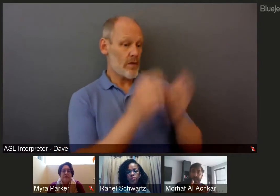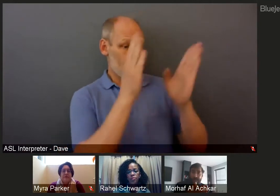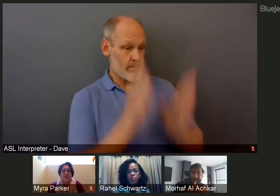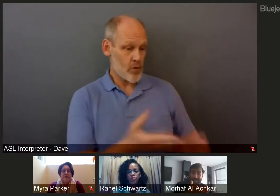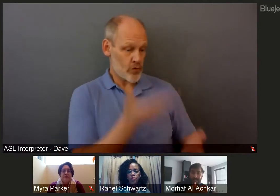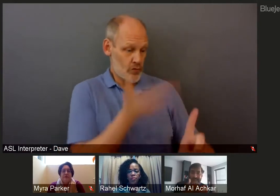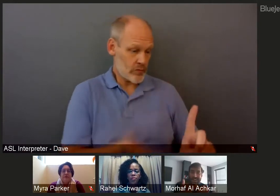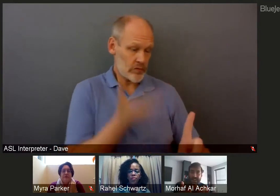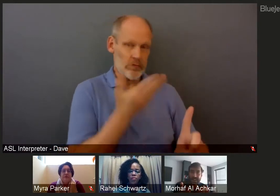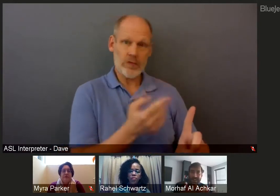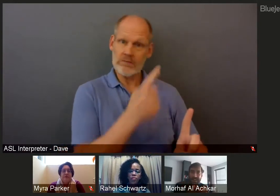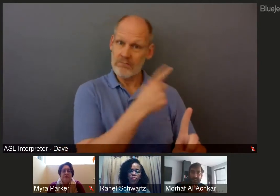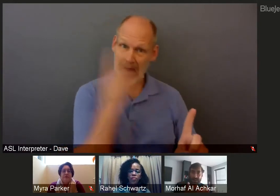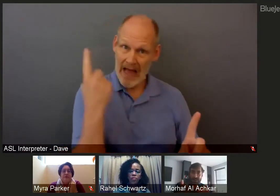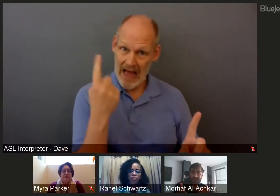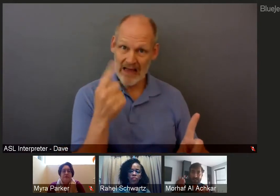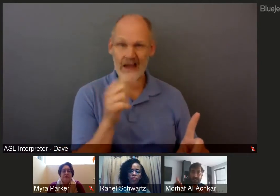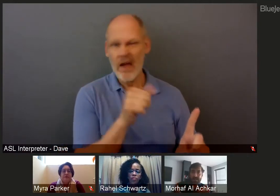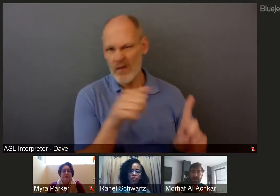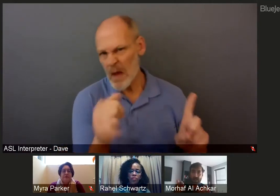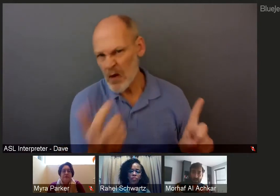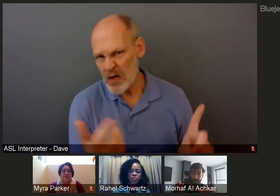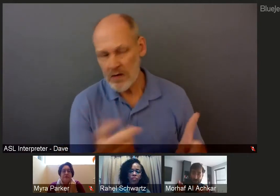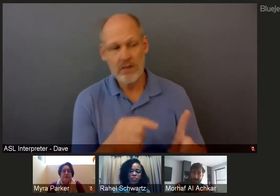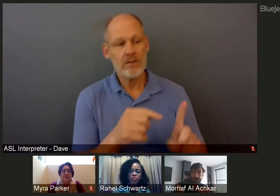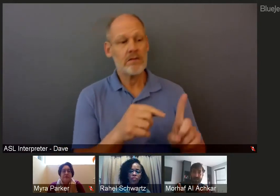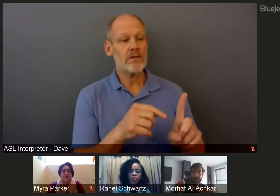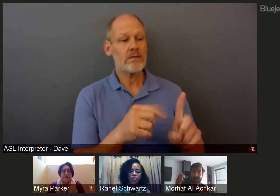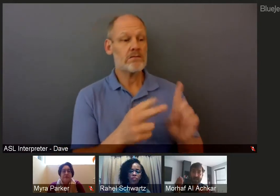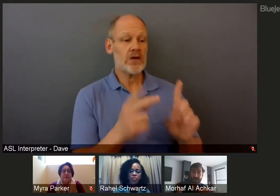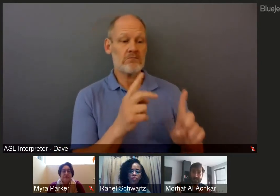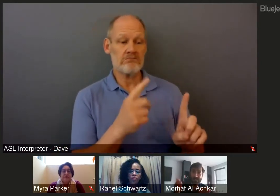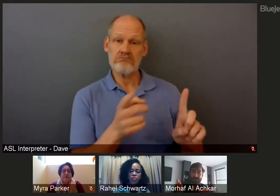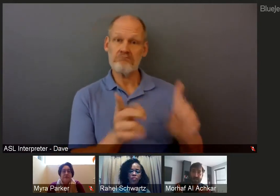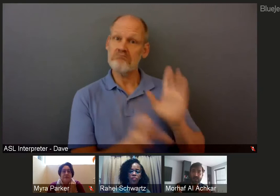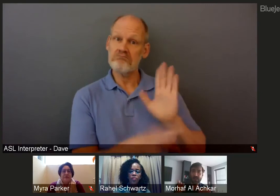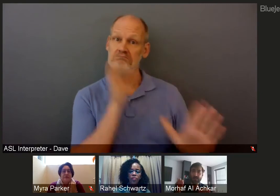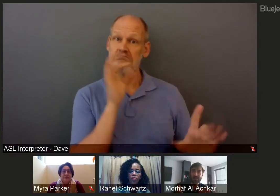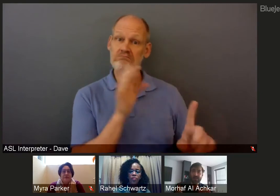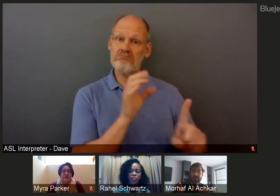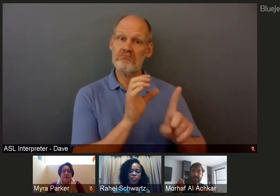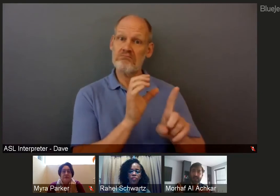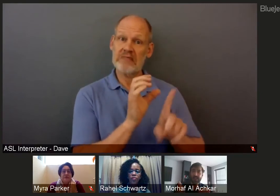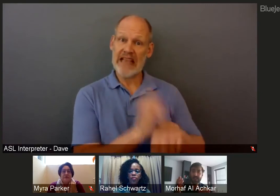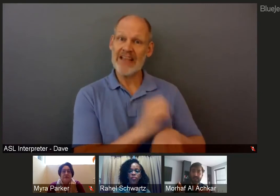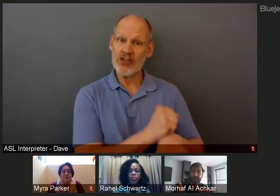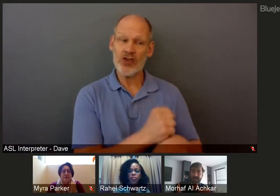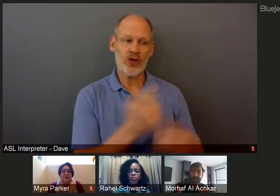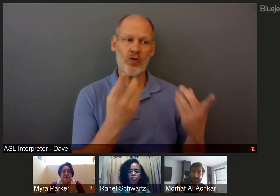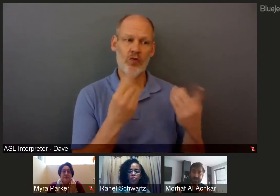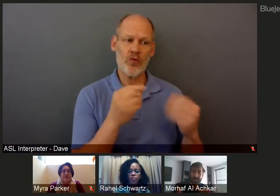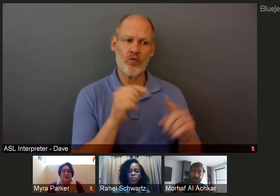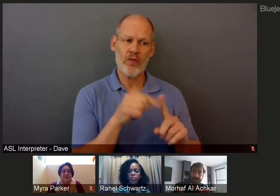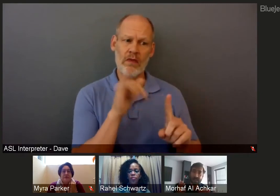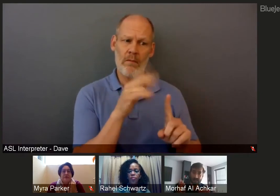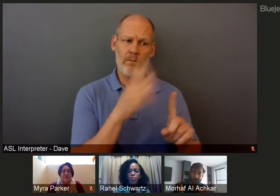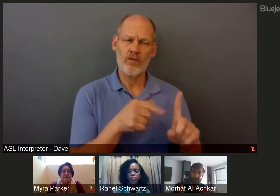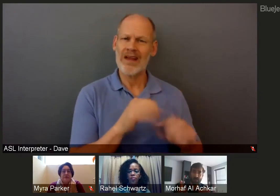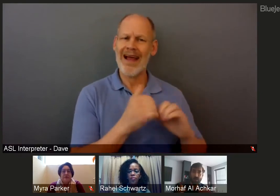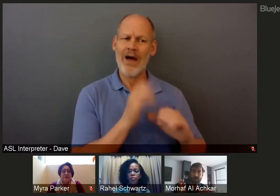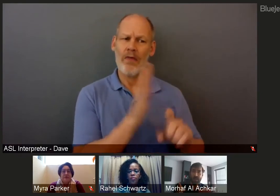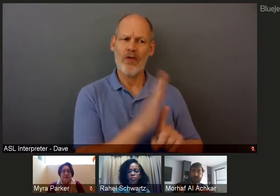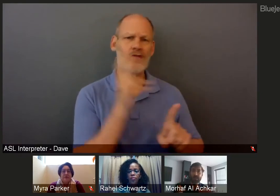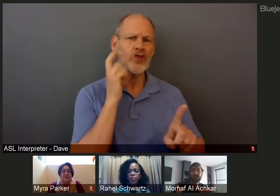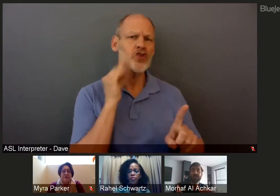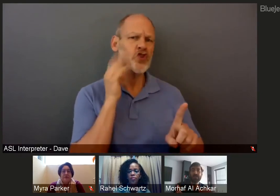Black, that's then leading to this disparity that we're observing, this pervasive disparity that we're seeing in the lung cancer experience of